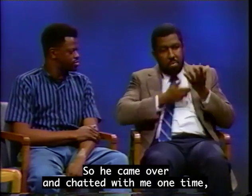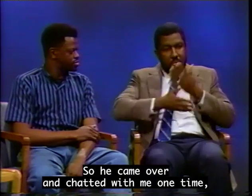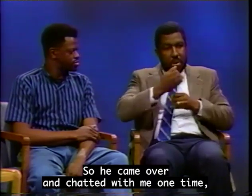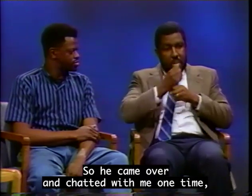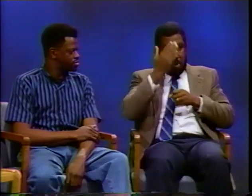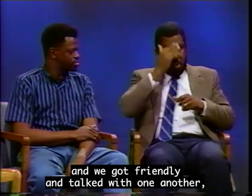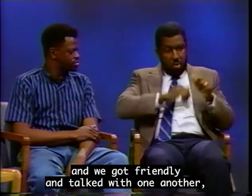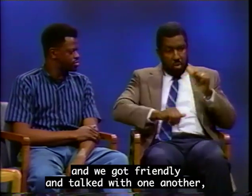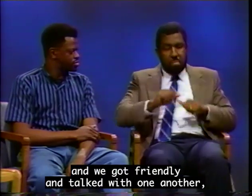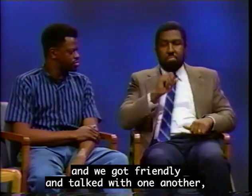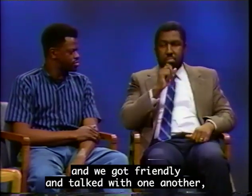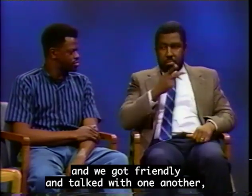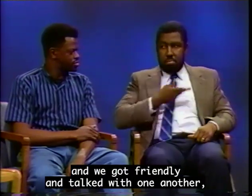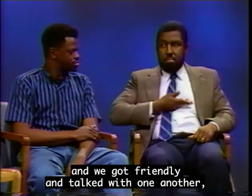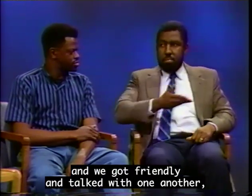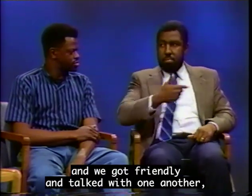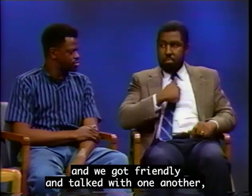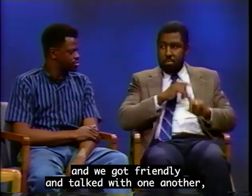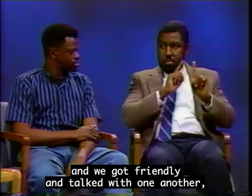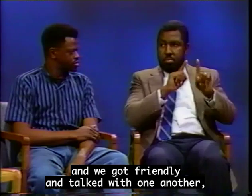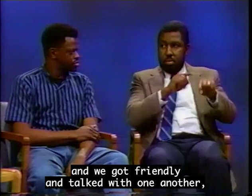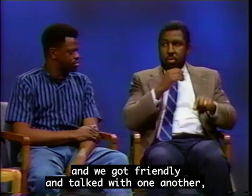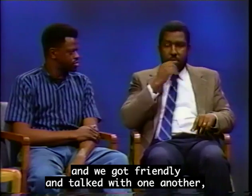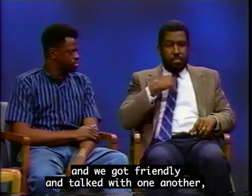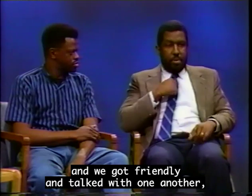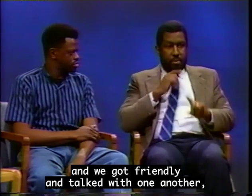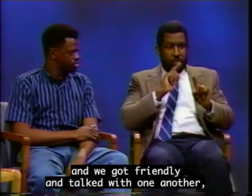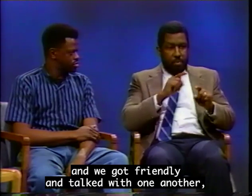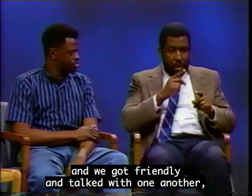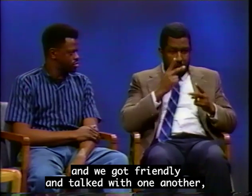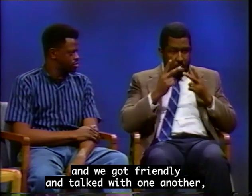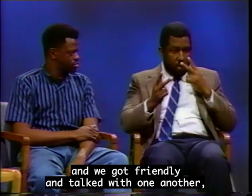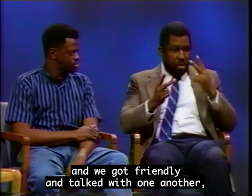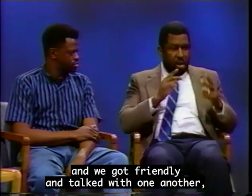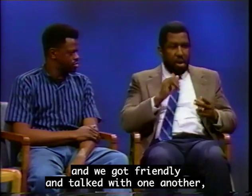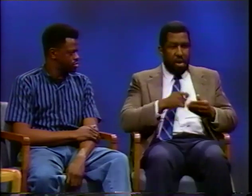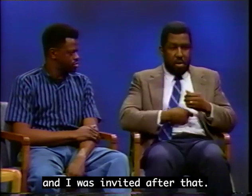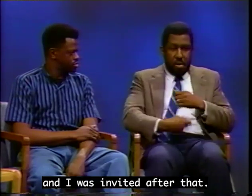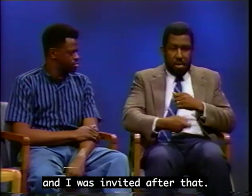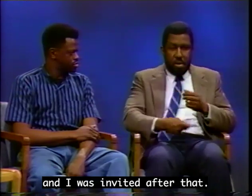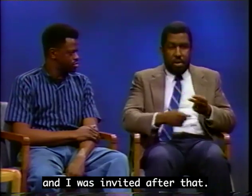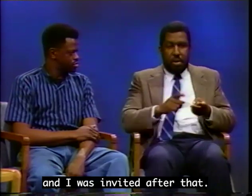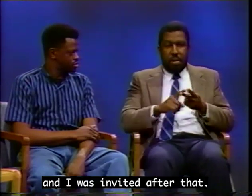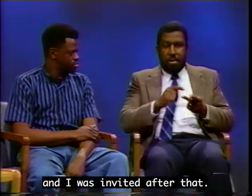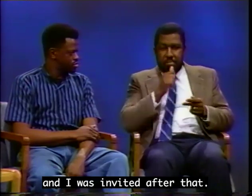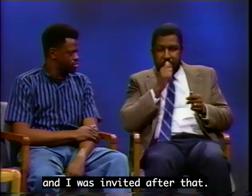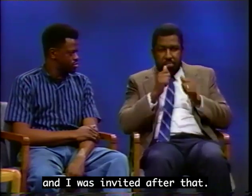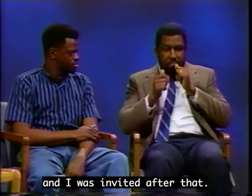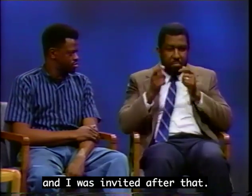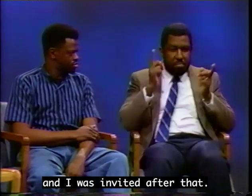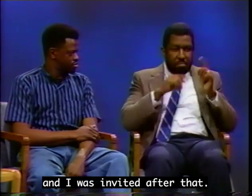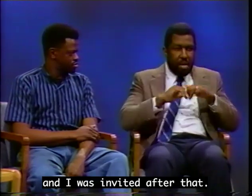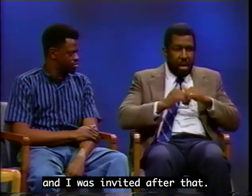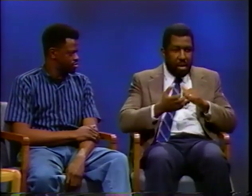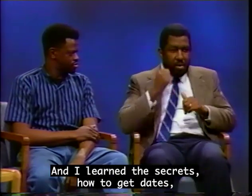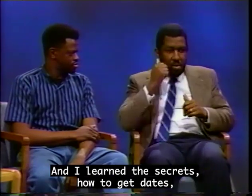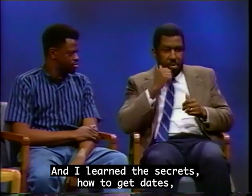one time, and we got friendly and talked with one another, and I was invited after that, and I learned